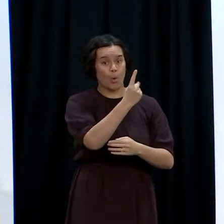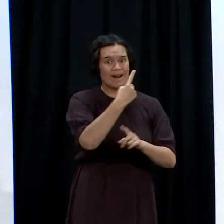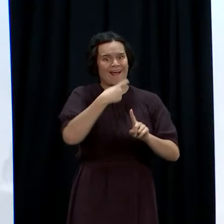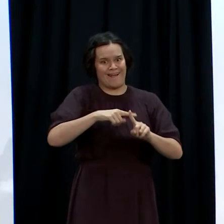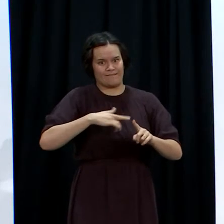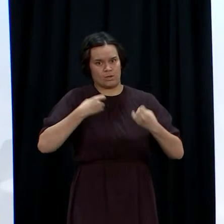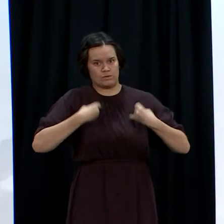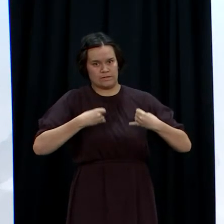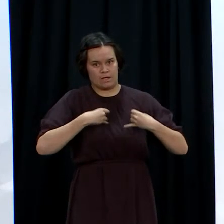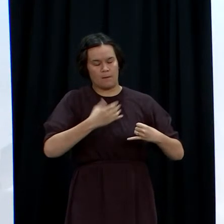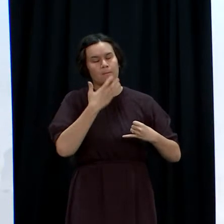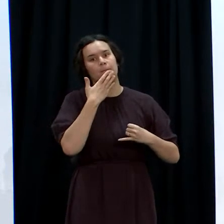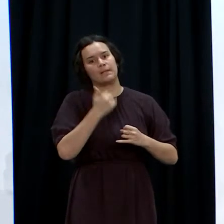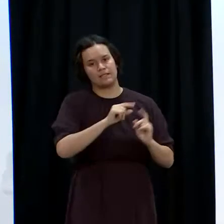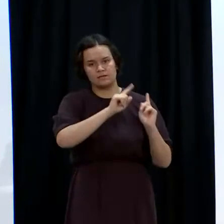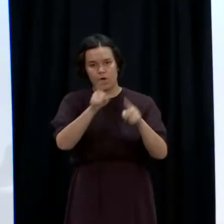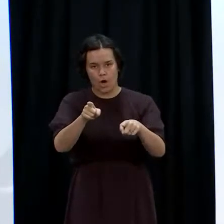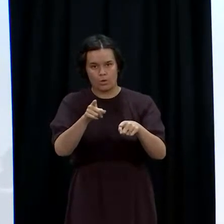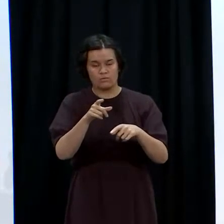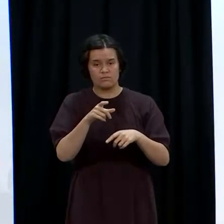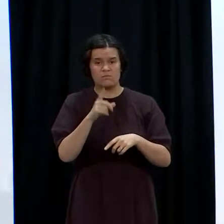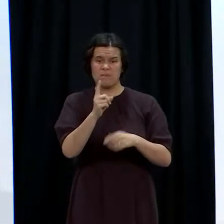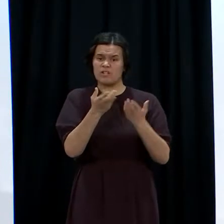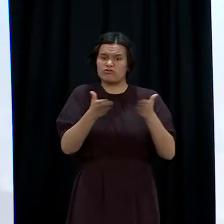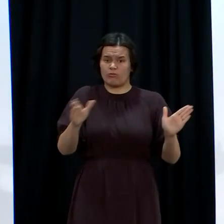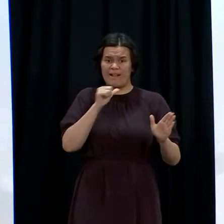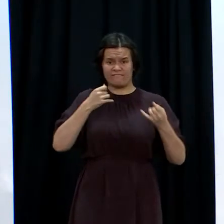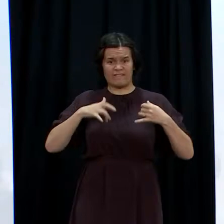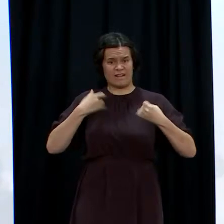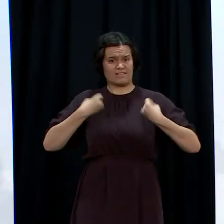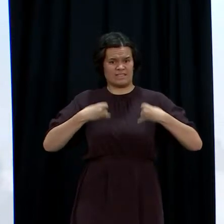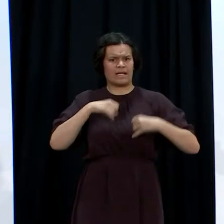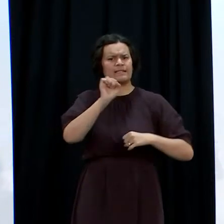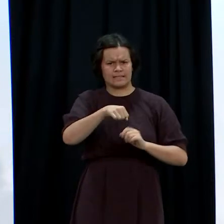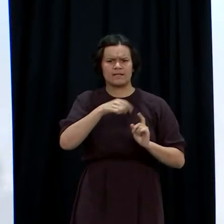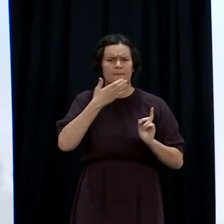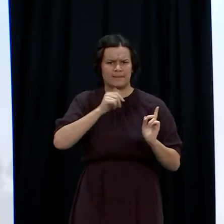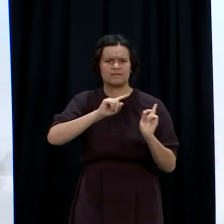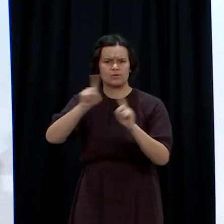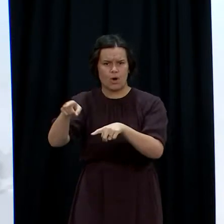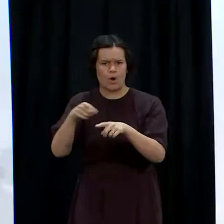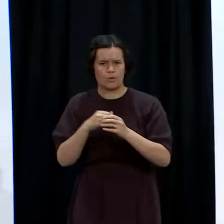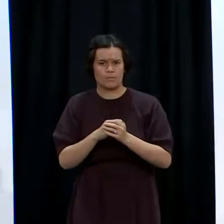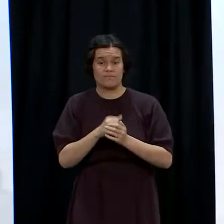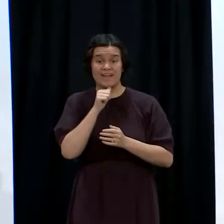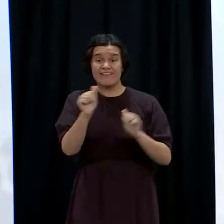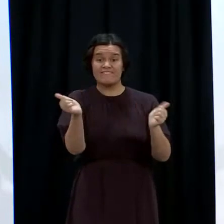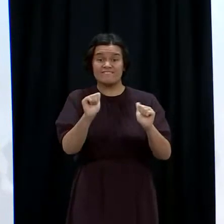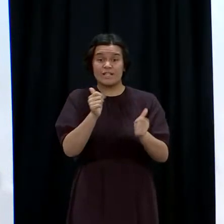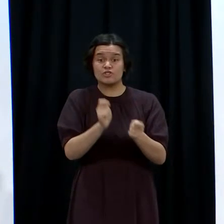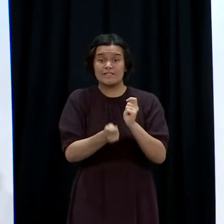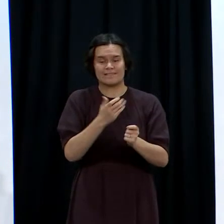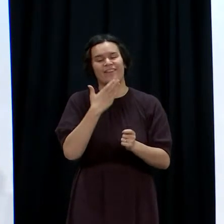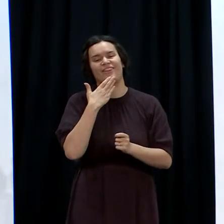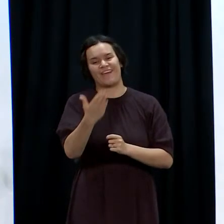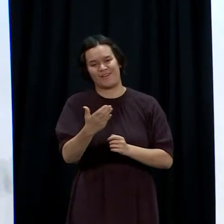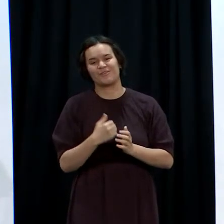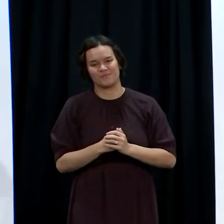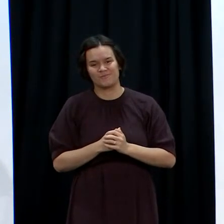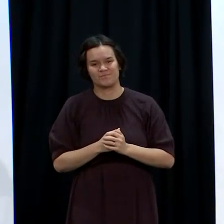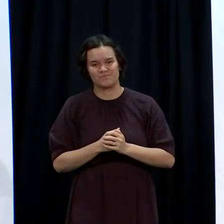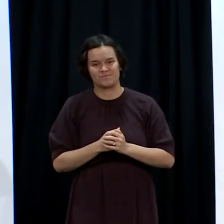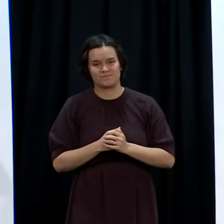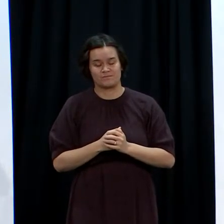please do go and get a test. To everyone who has been tested, thank you for your commitment. There are 23 testing